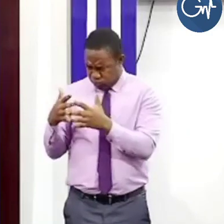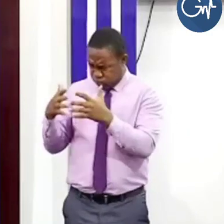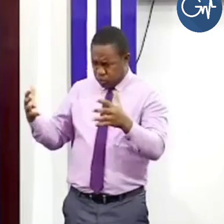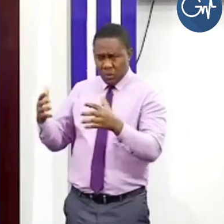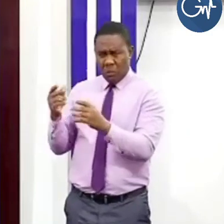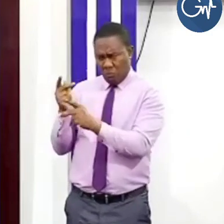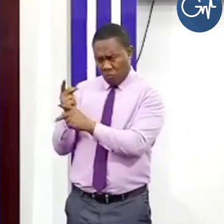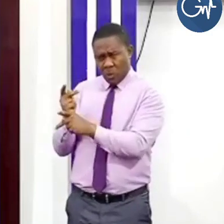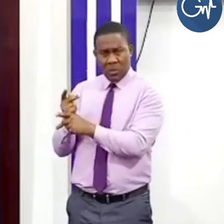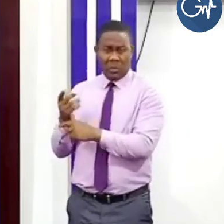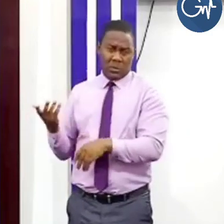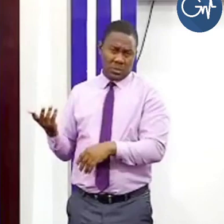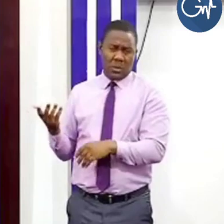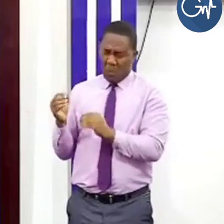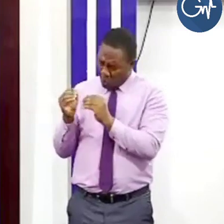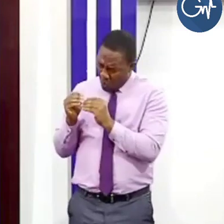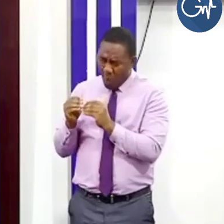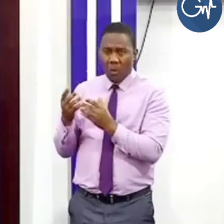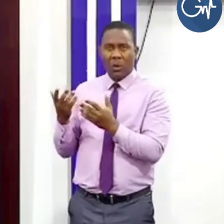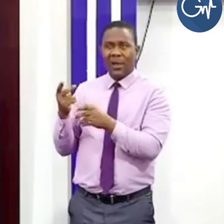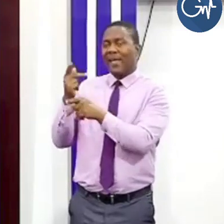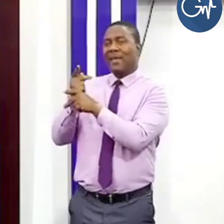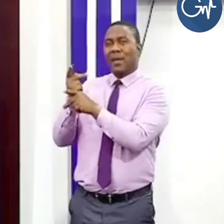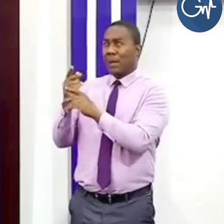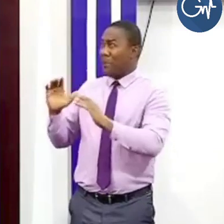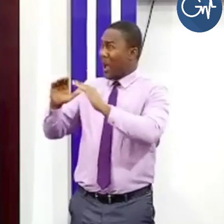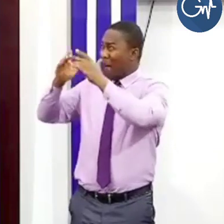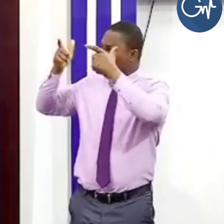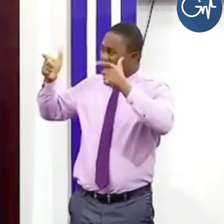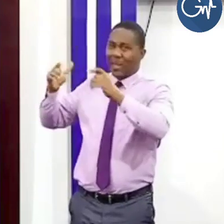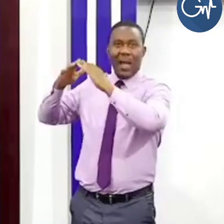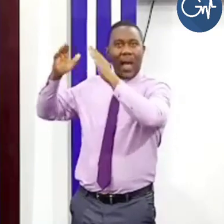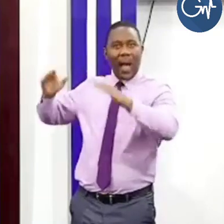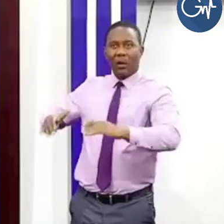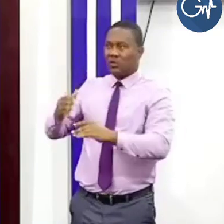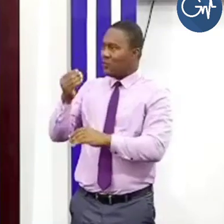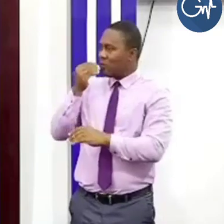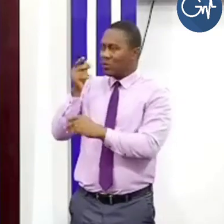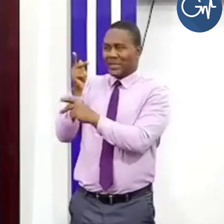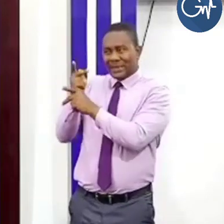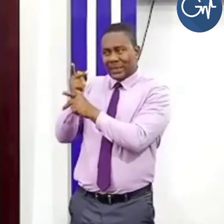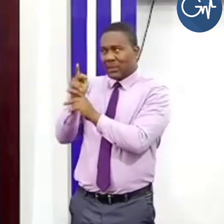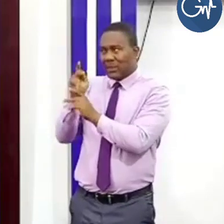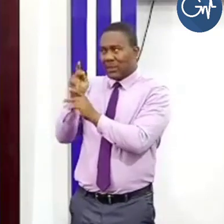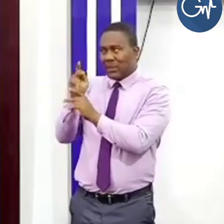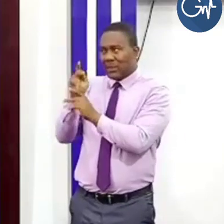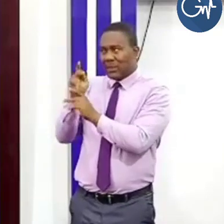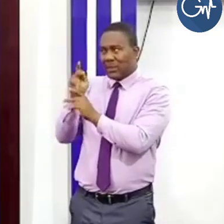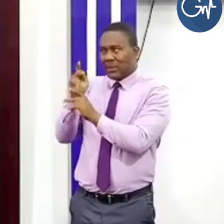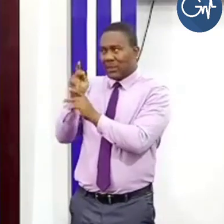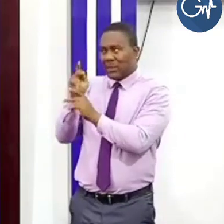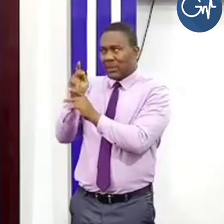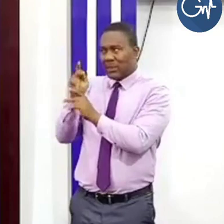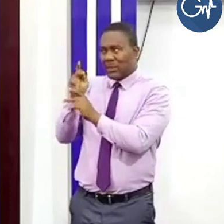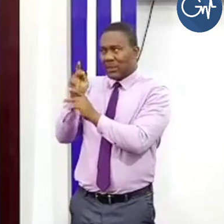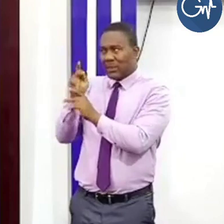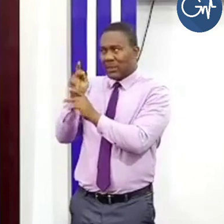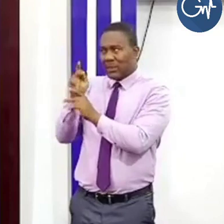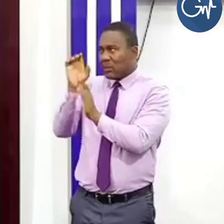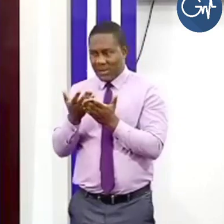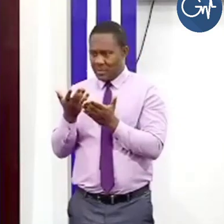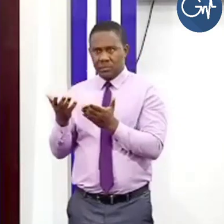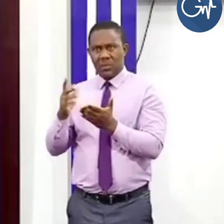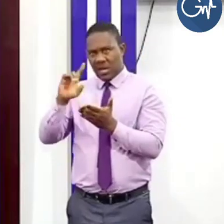Our licensed buying companies are all over buying and stocking. And funds are available to pay